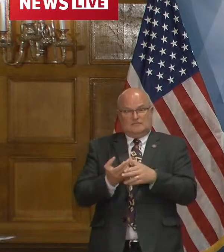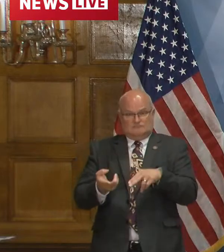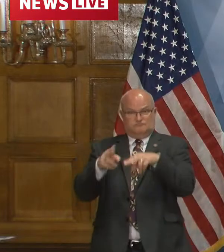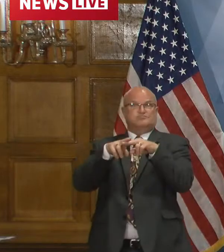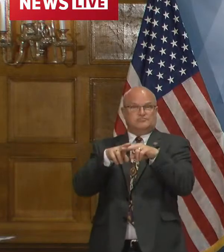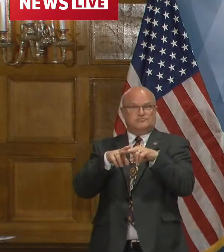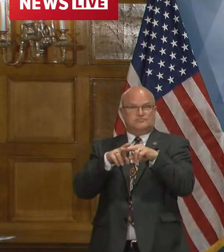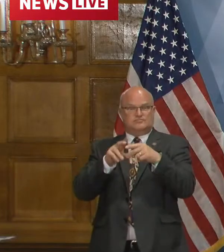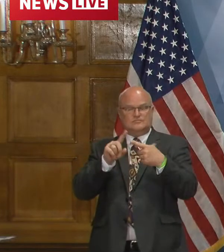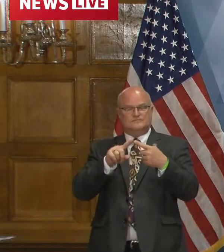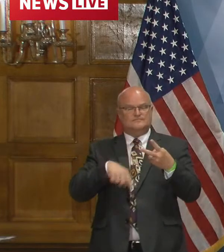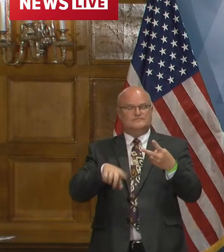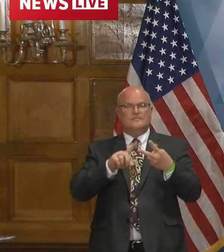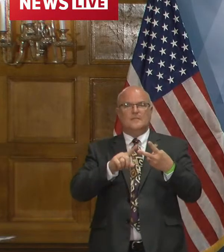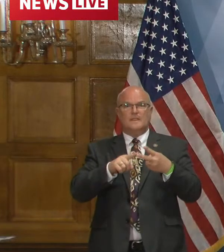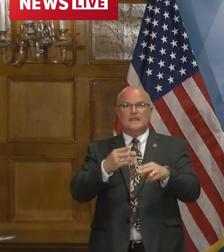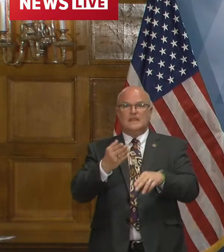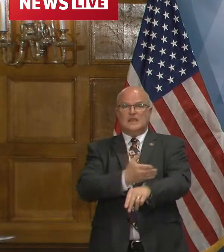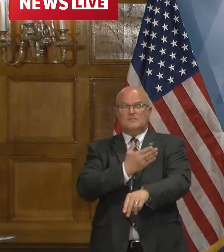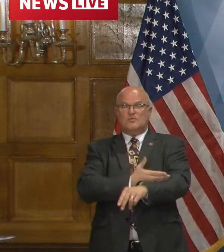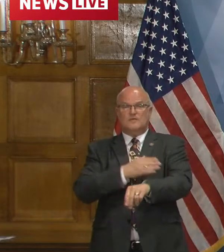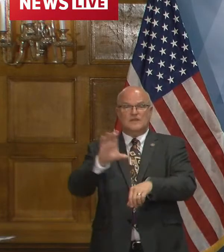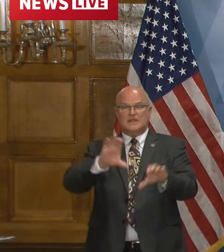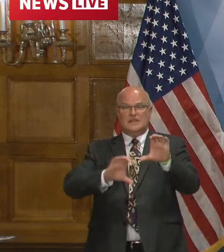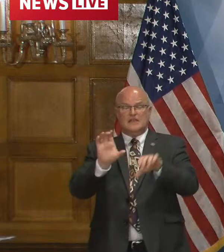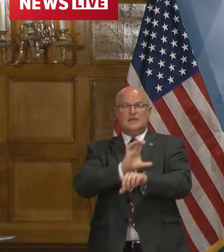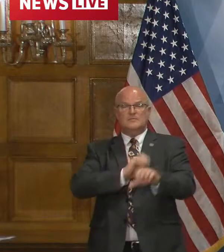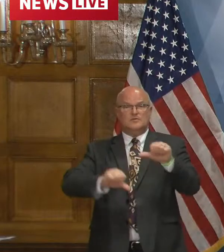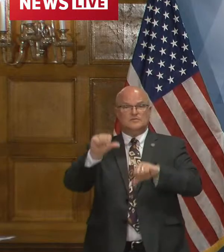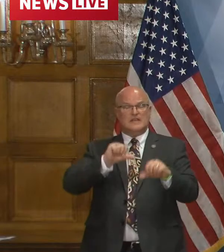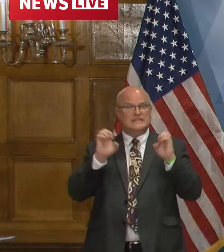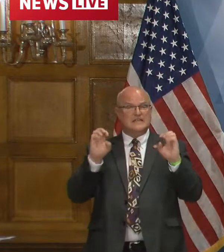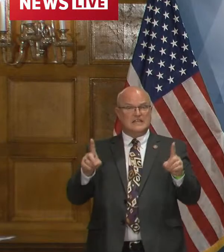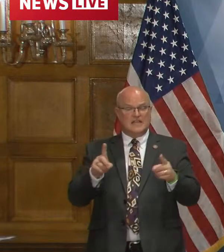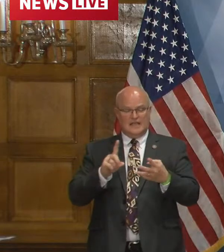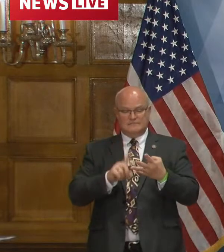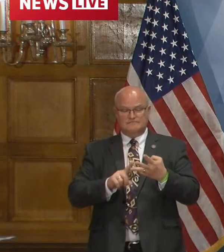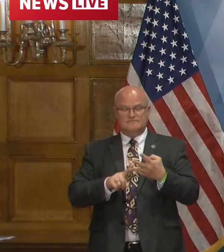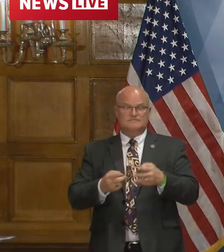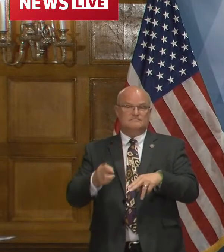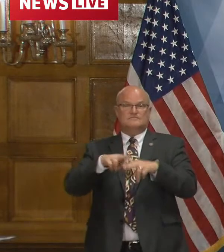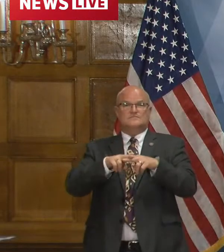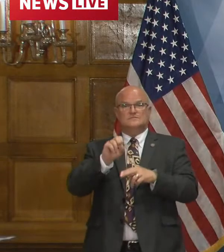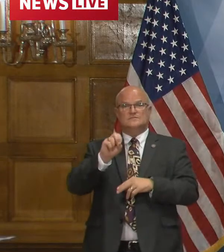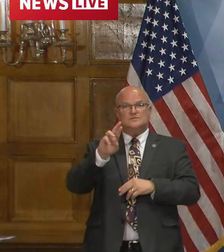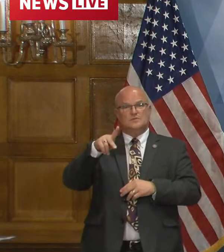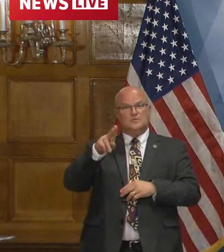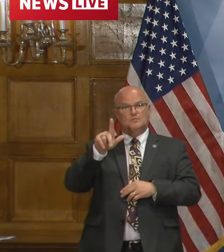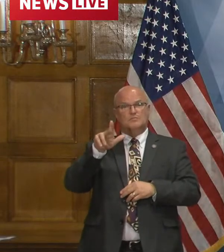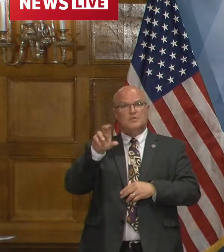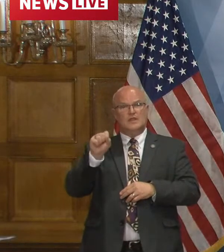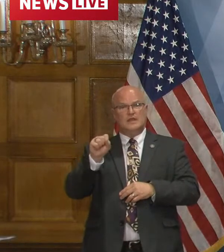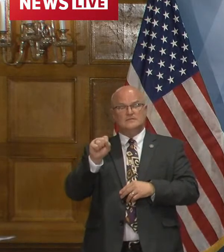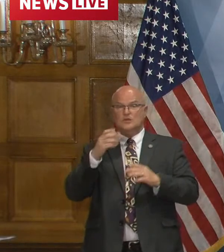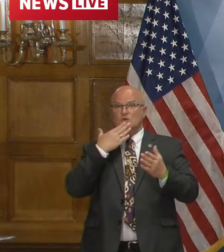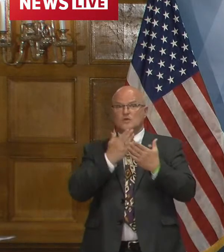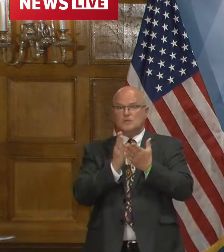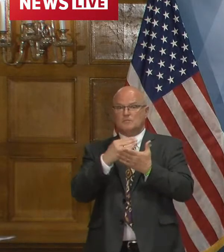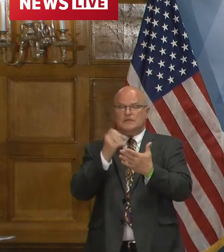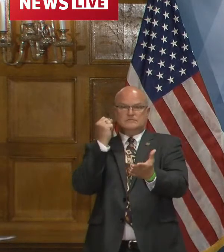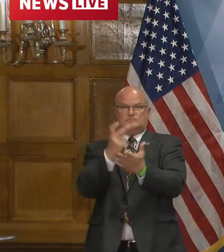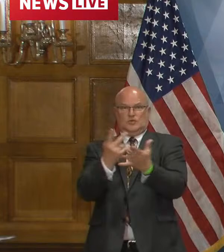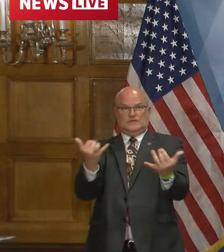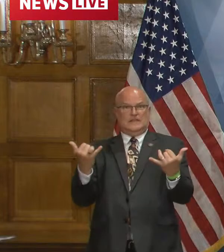to improving computer science education, to increasing our surplus. We got a great budget that's been approved